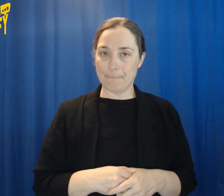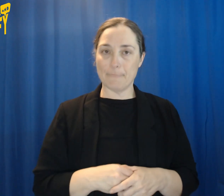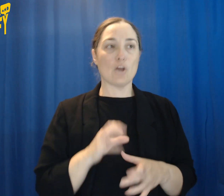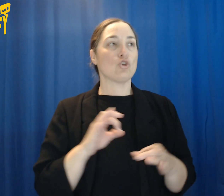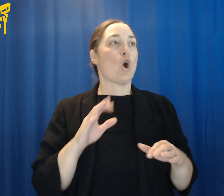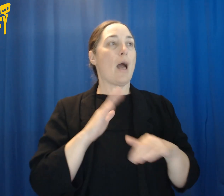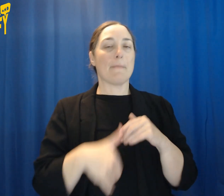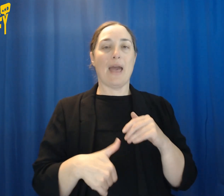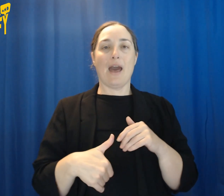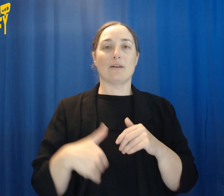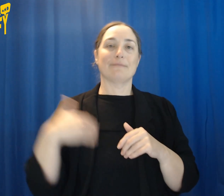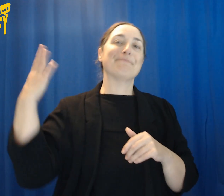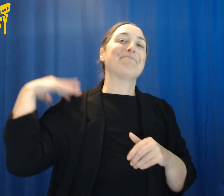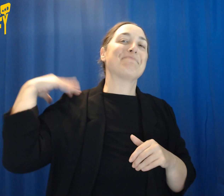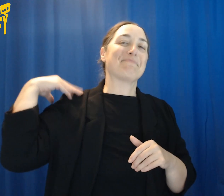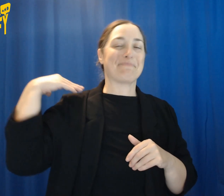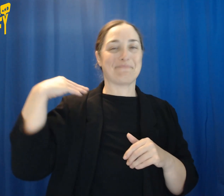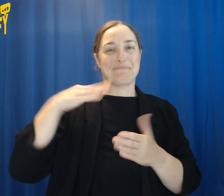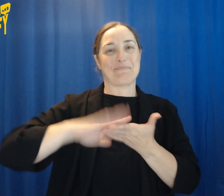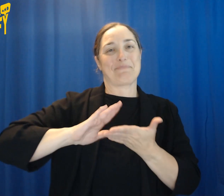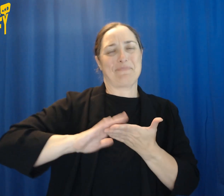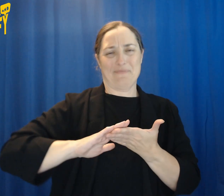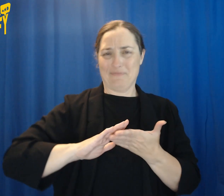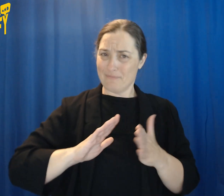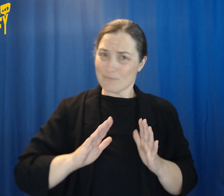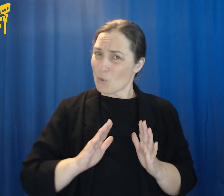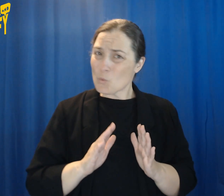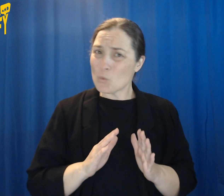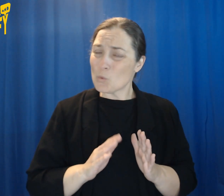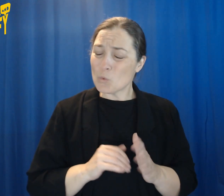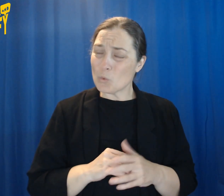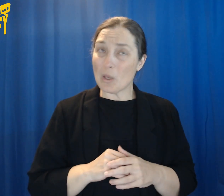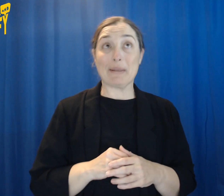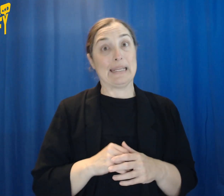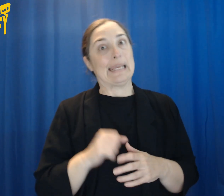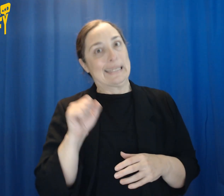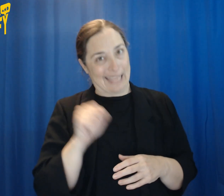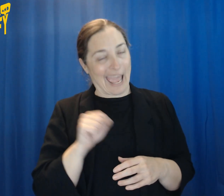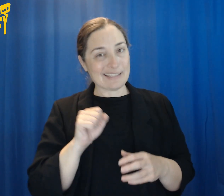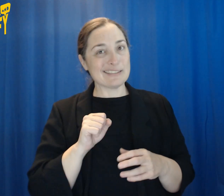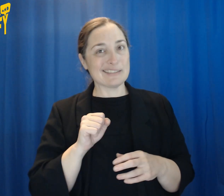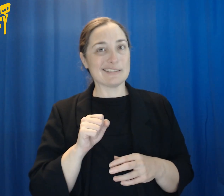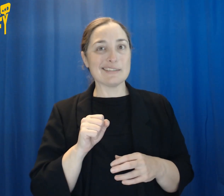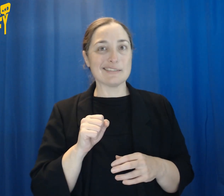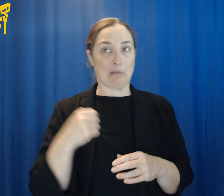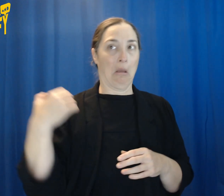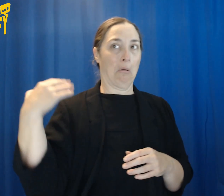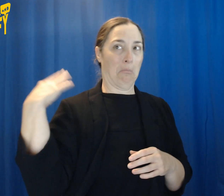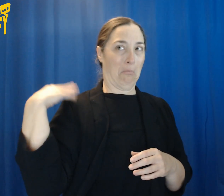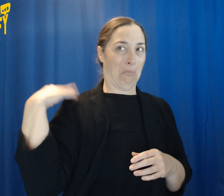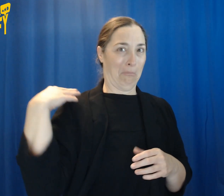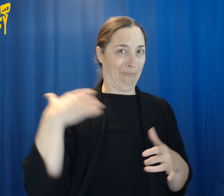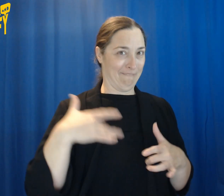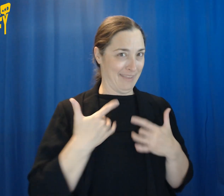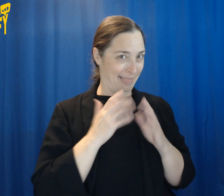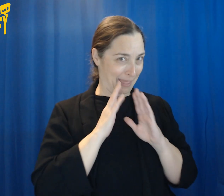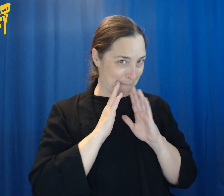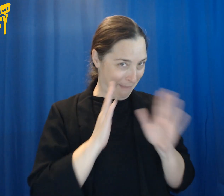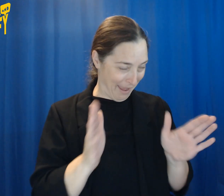accolades. It's actually not about the pats on the back, even though when you get one, it is fucking amazing. I'm not going to lie.